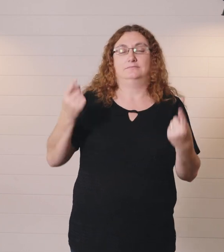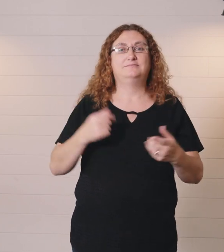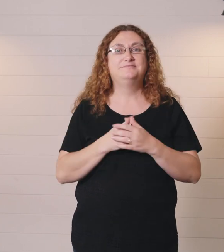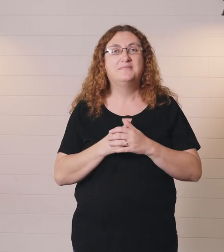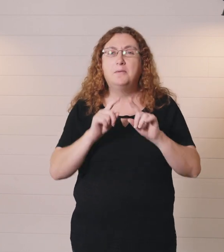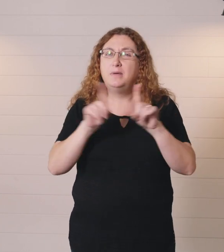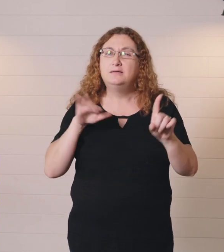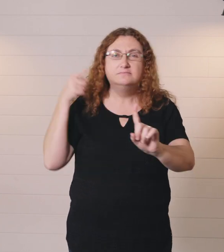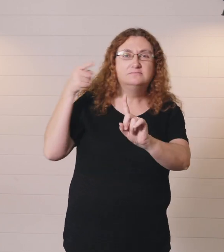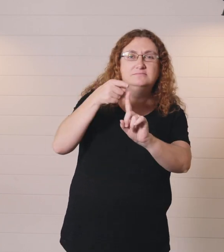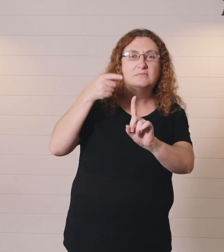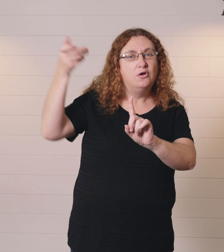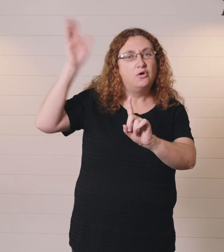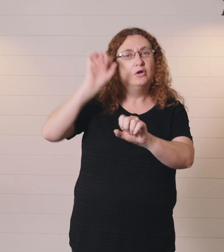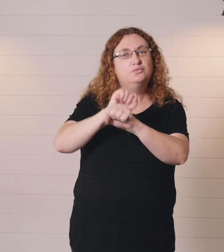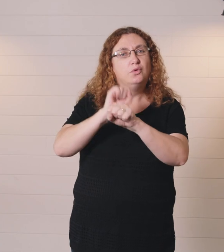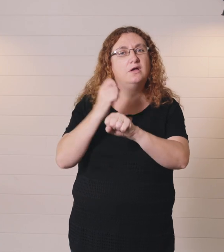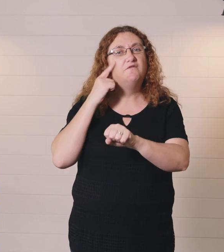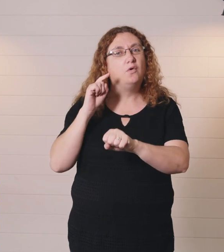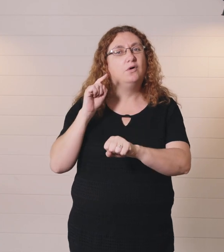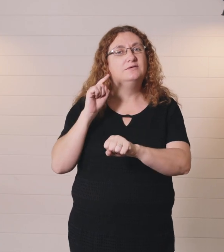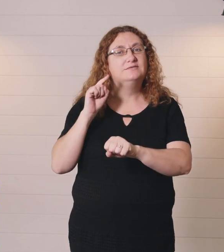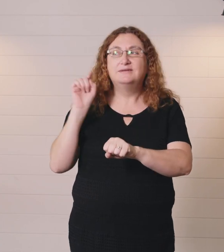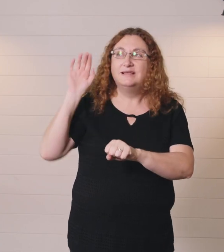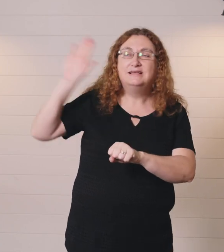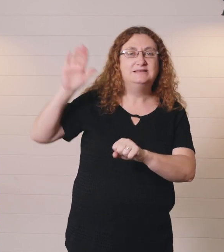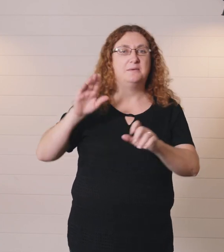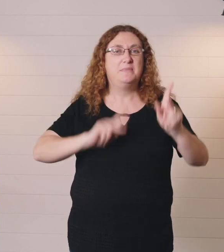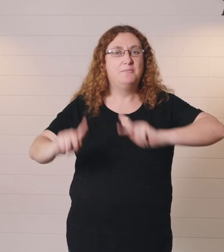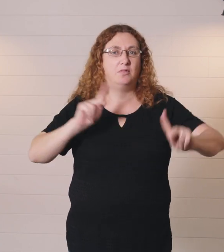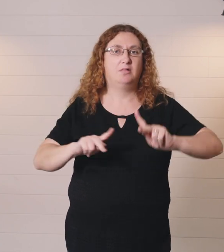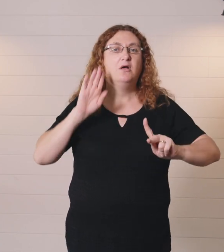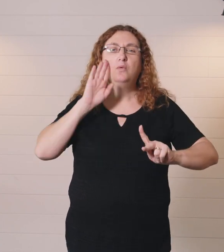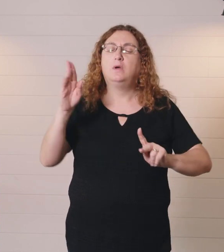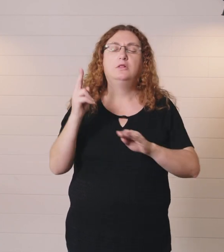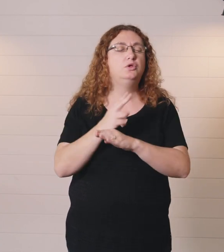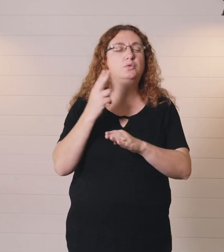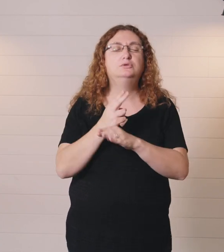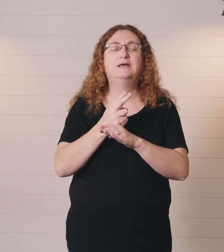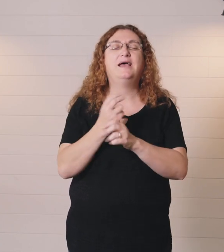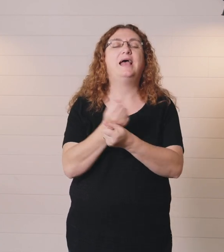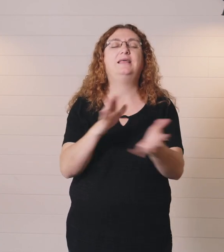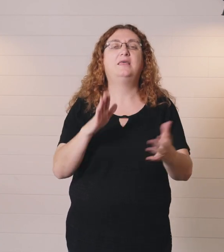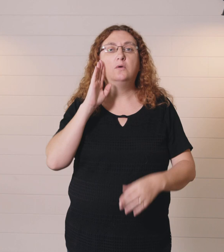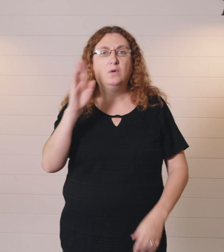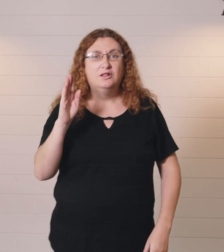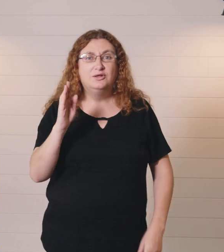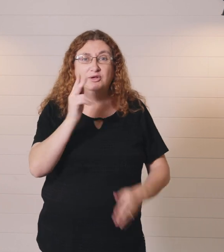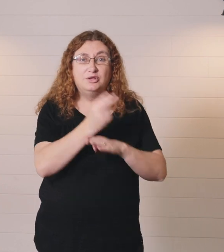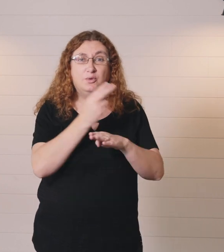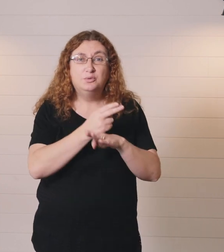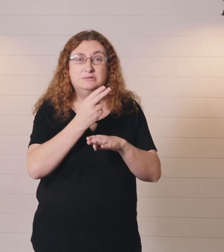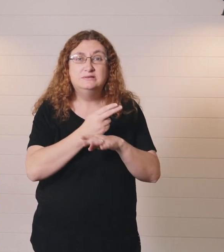out his purposes for his people, and he will use every means He will even use a